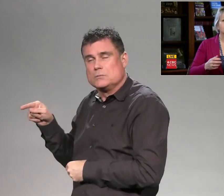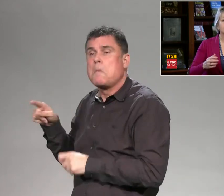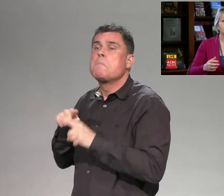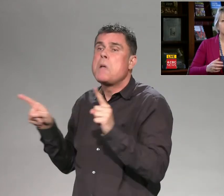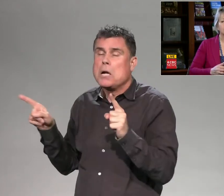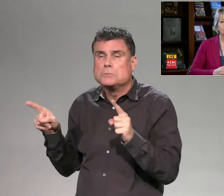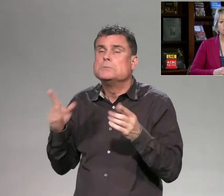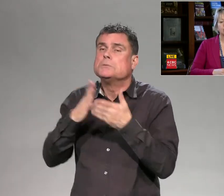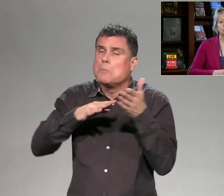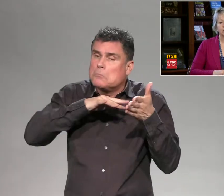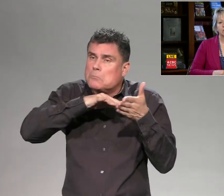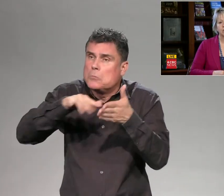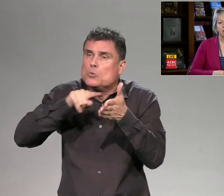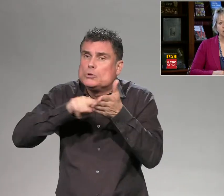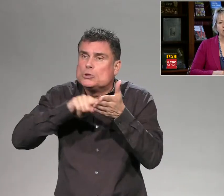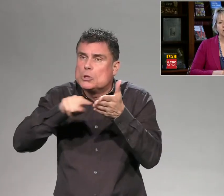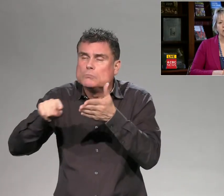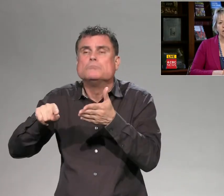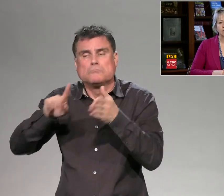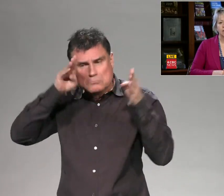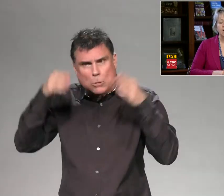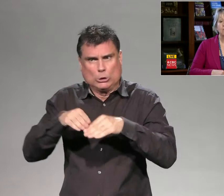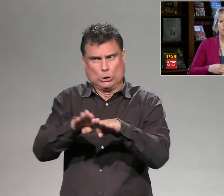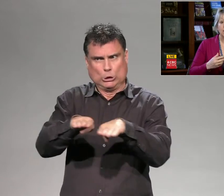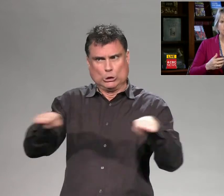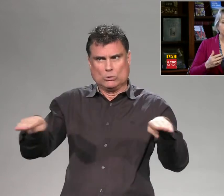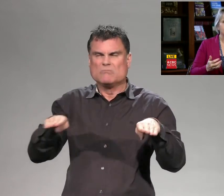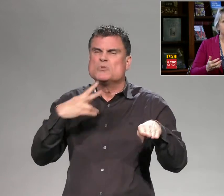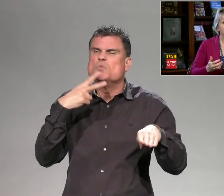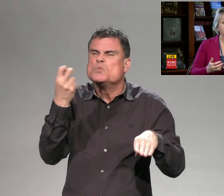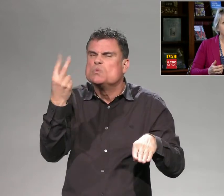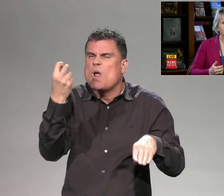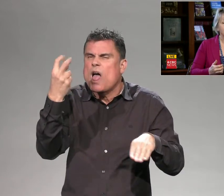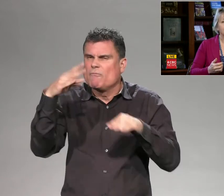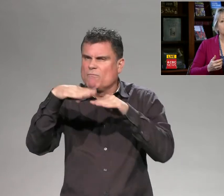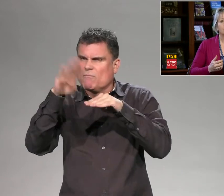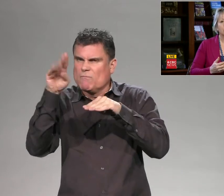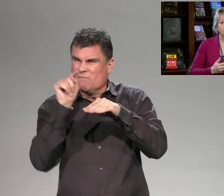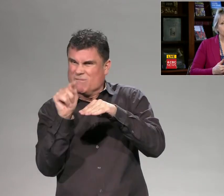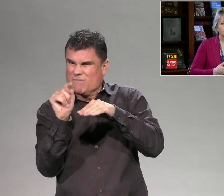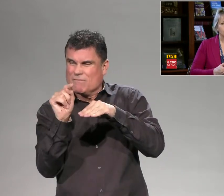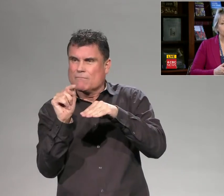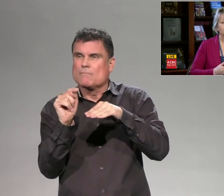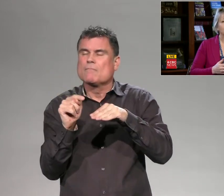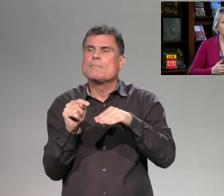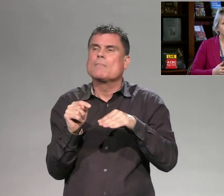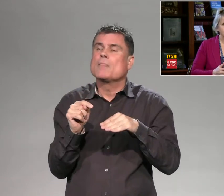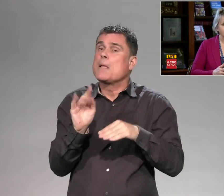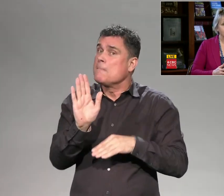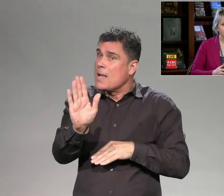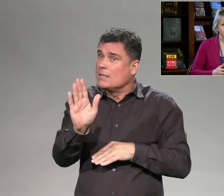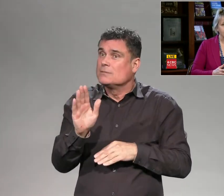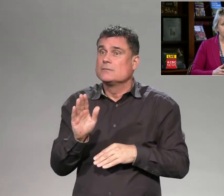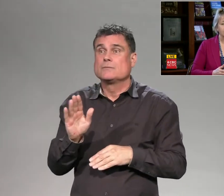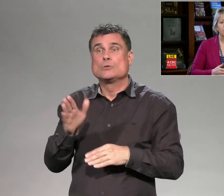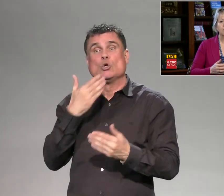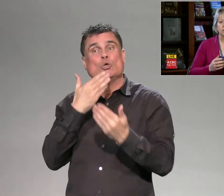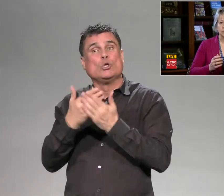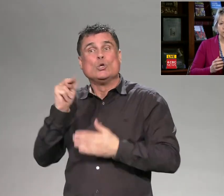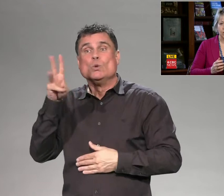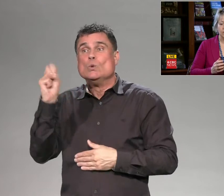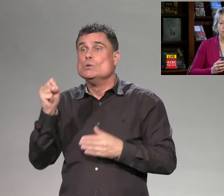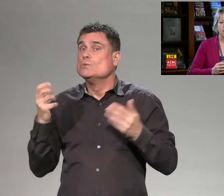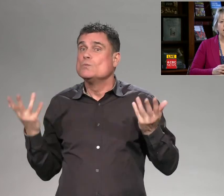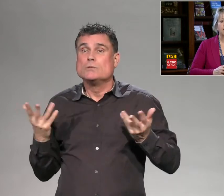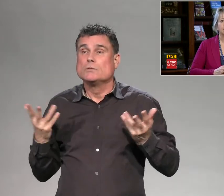starting to look at children even younger than that. But the good news is that most children don't have severe illness,